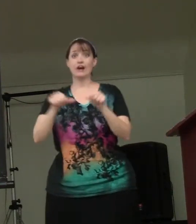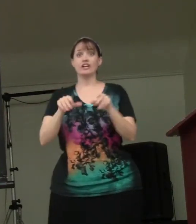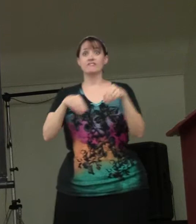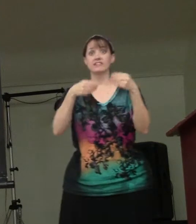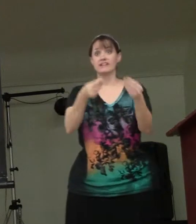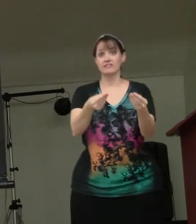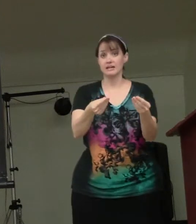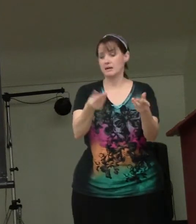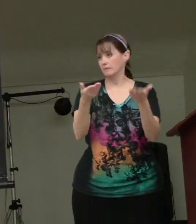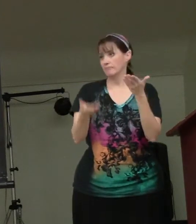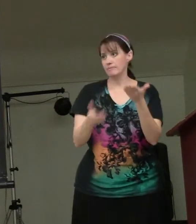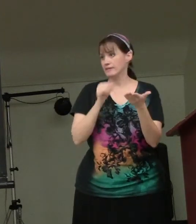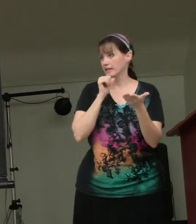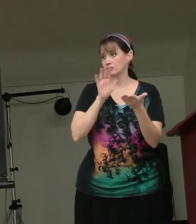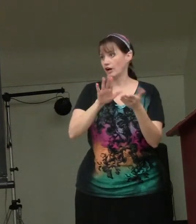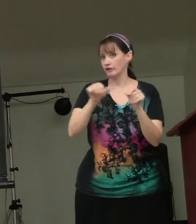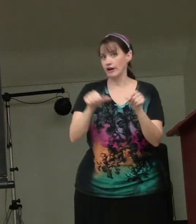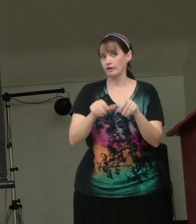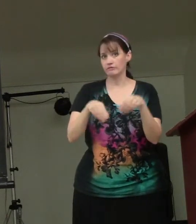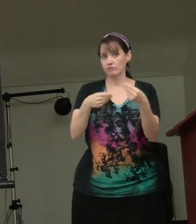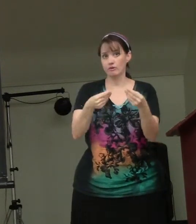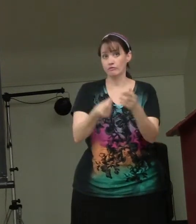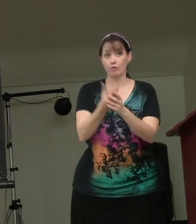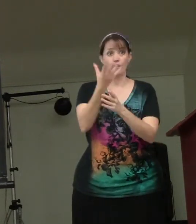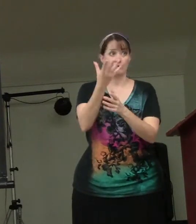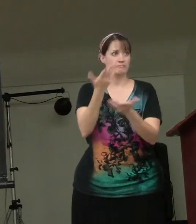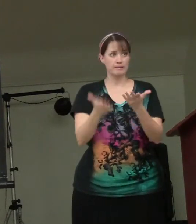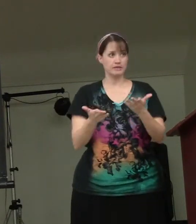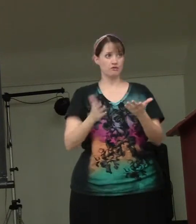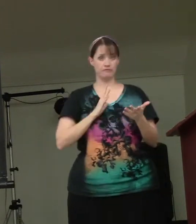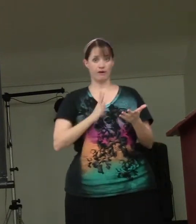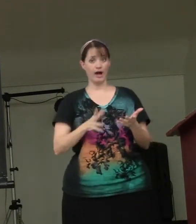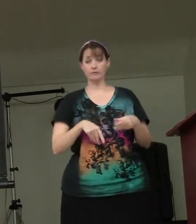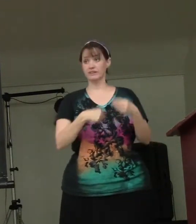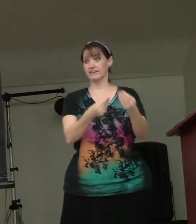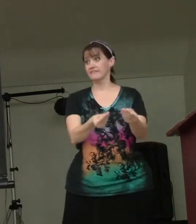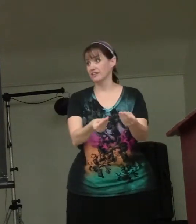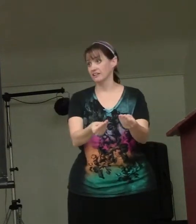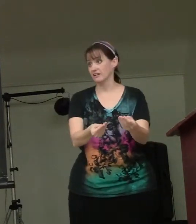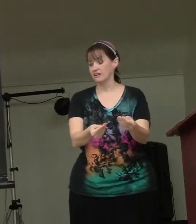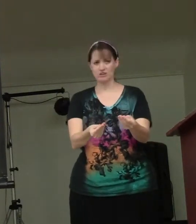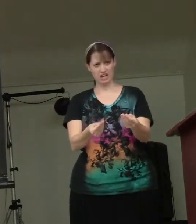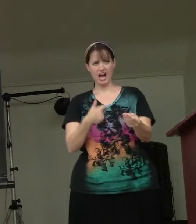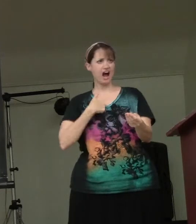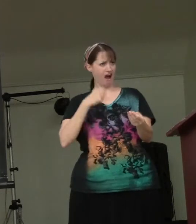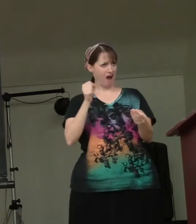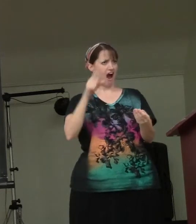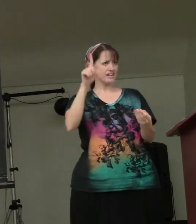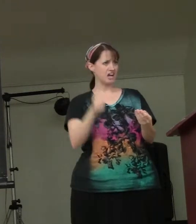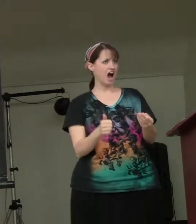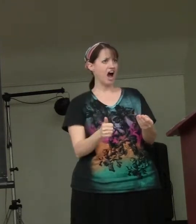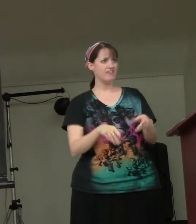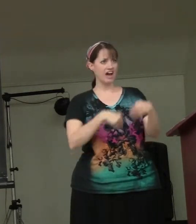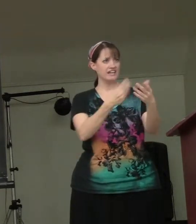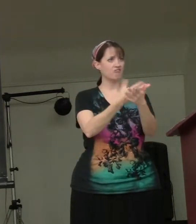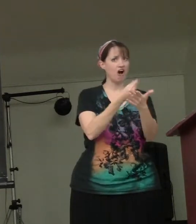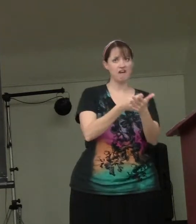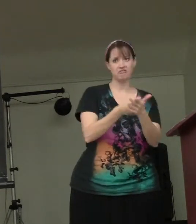area of giving, maybe that's not your area of growth. Maybe you're fine with giving. But yeah, I tithe, I give